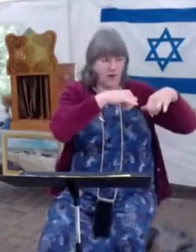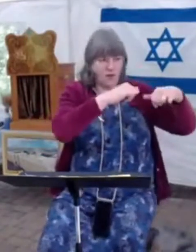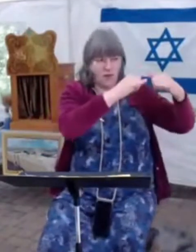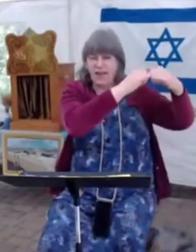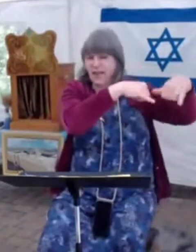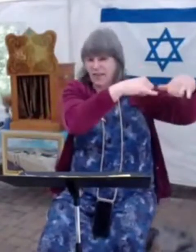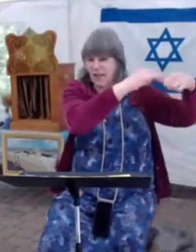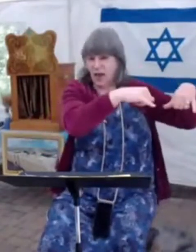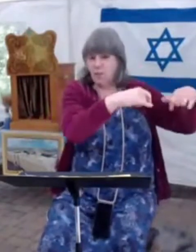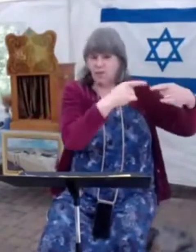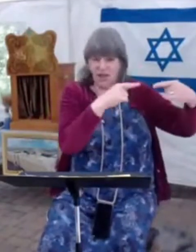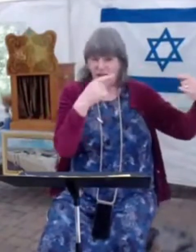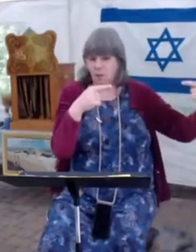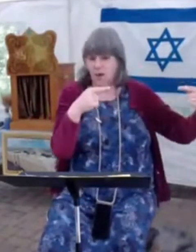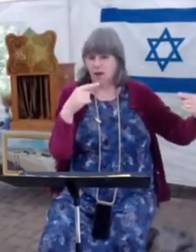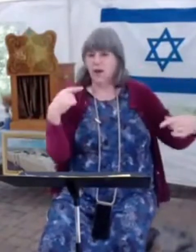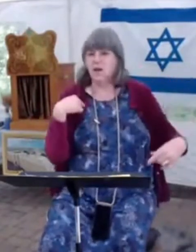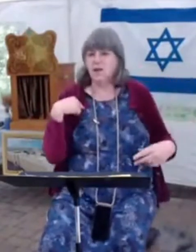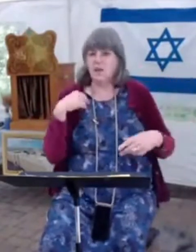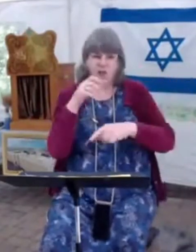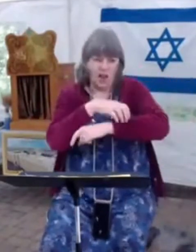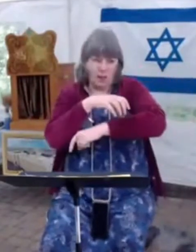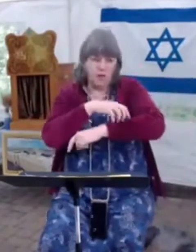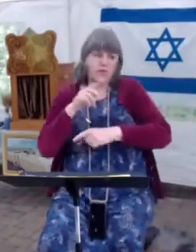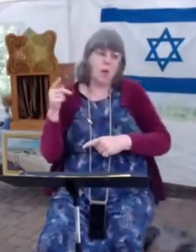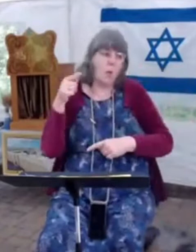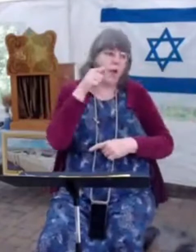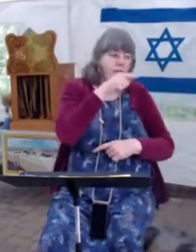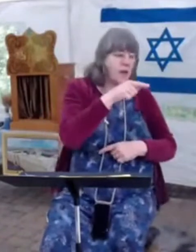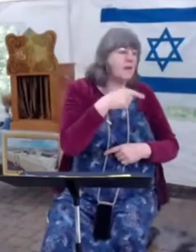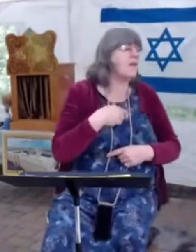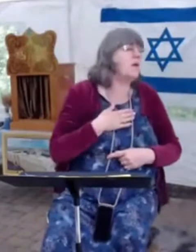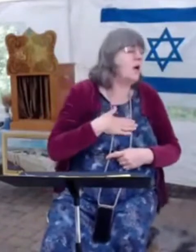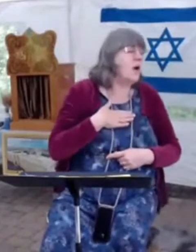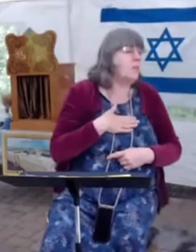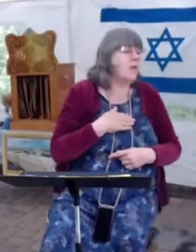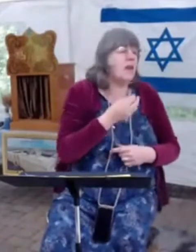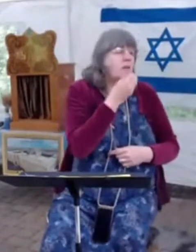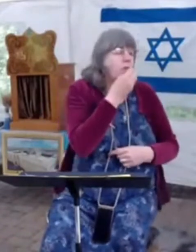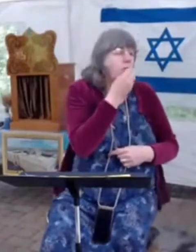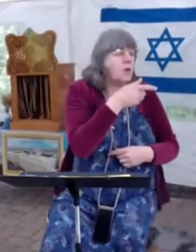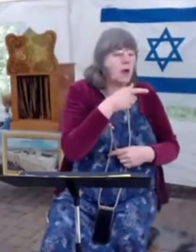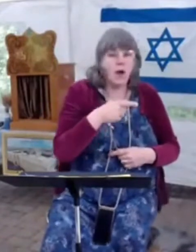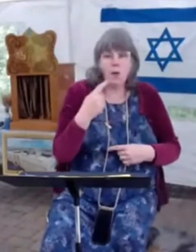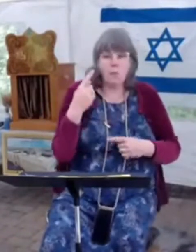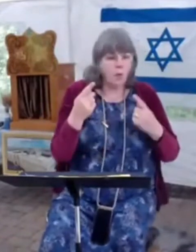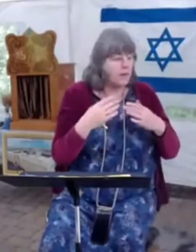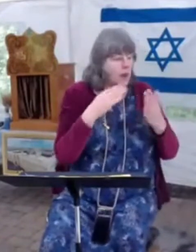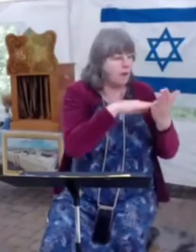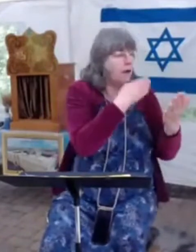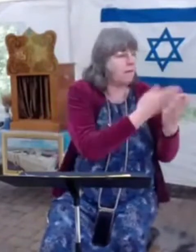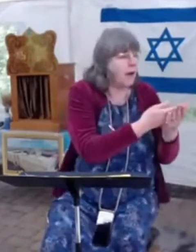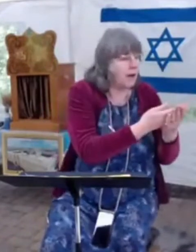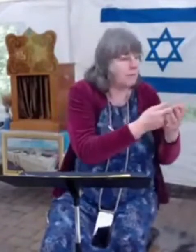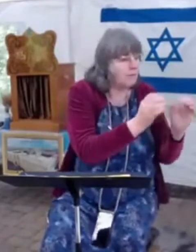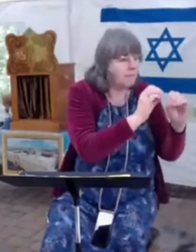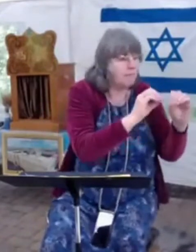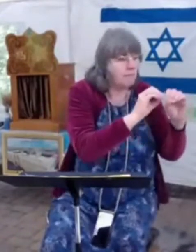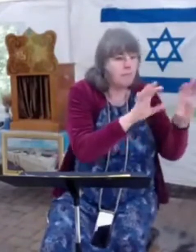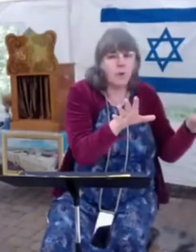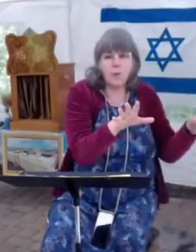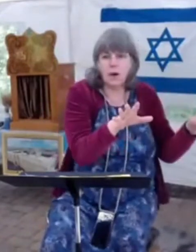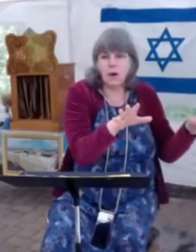in 2 Kings 6, 7, 8, there's a whole story. Miracle that happened. God rescued that Samaritan